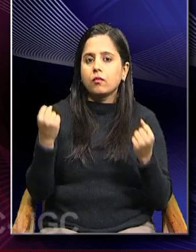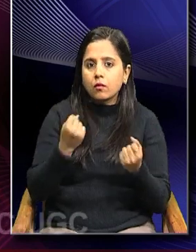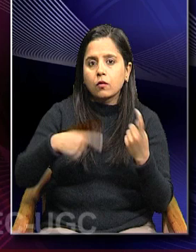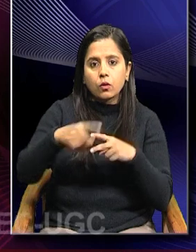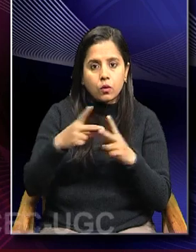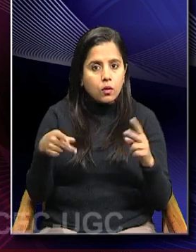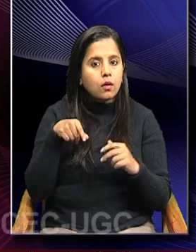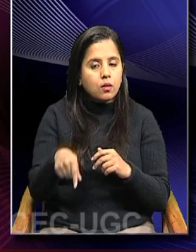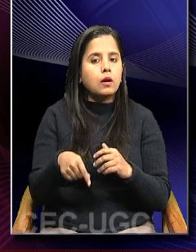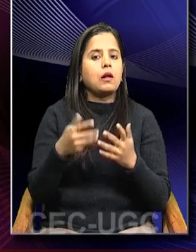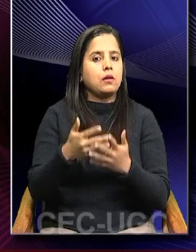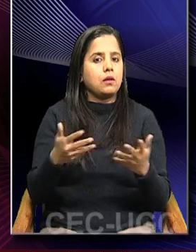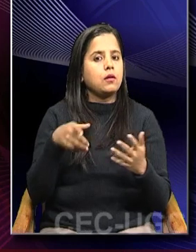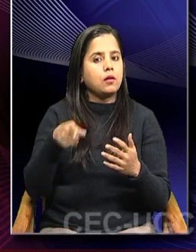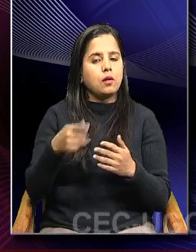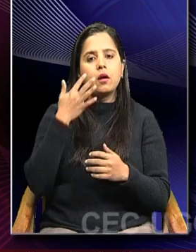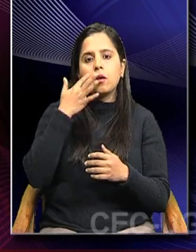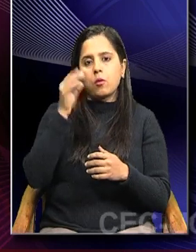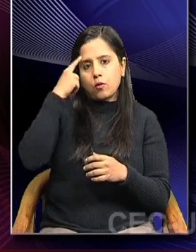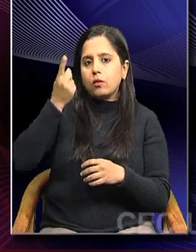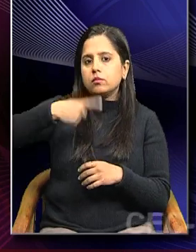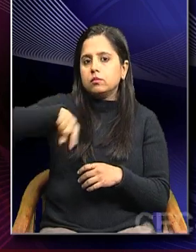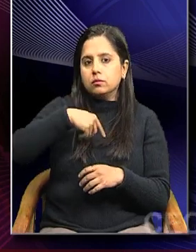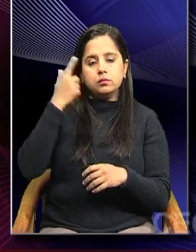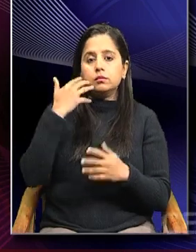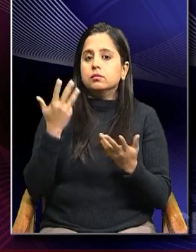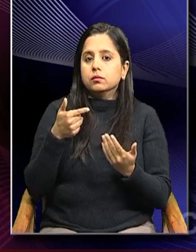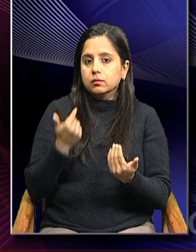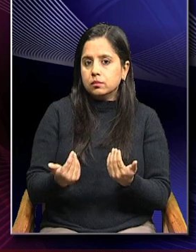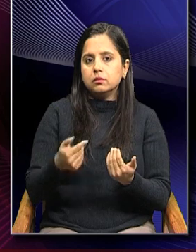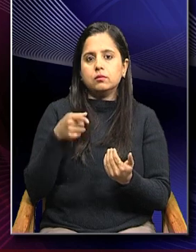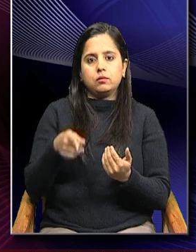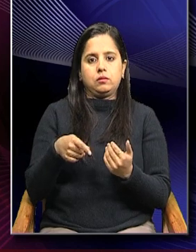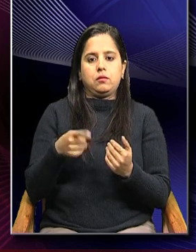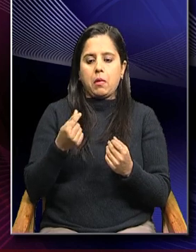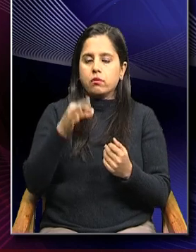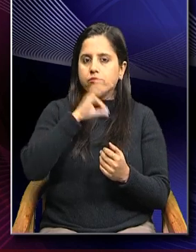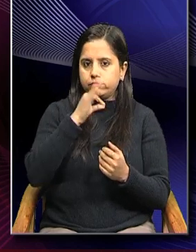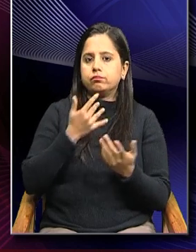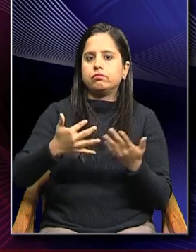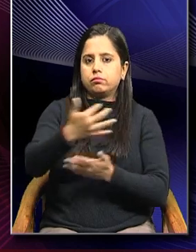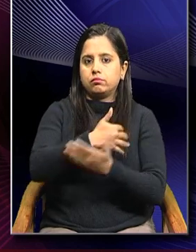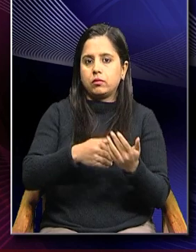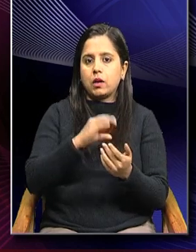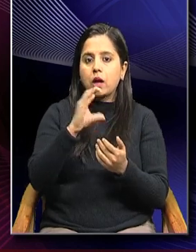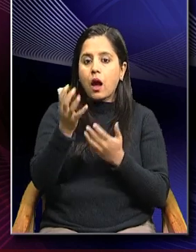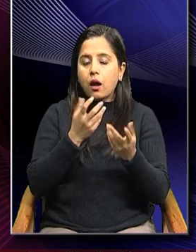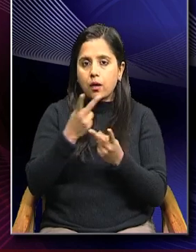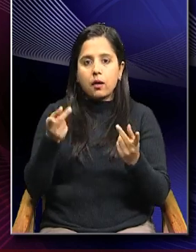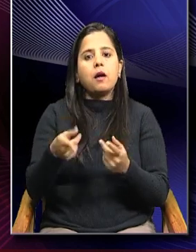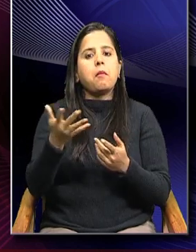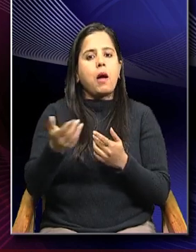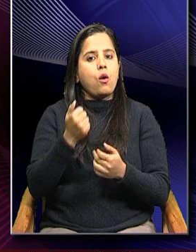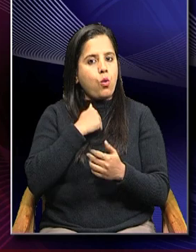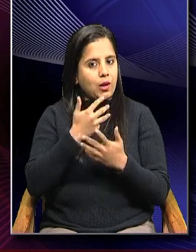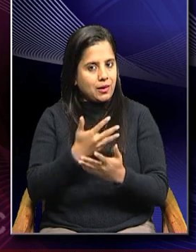component very significant for us, because it is going to be a revenue generation point where the customers are going to buy our